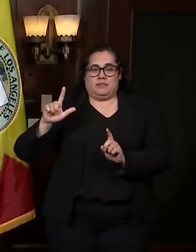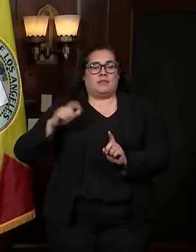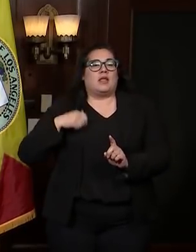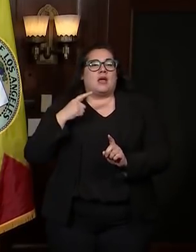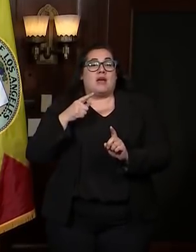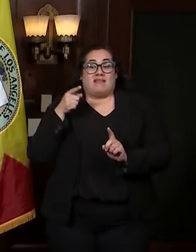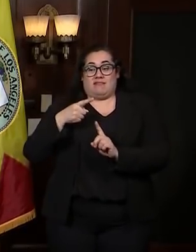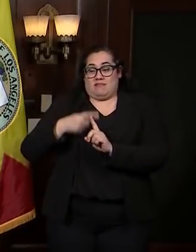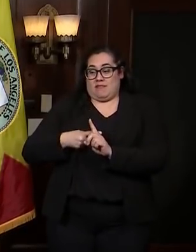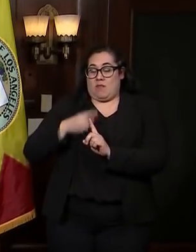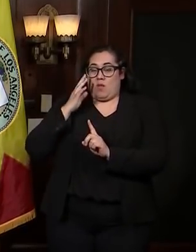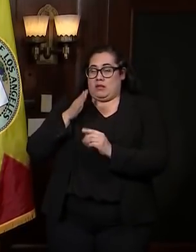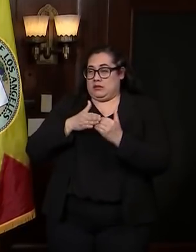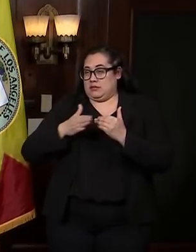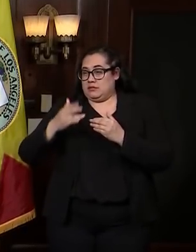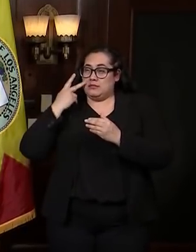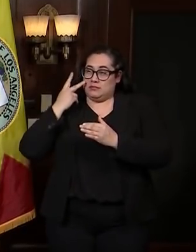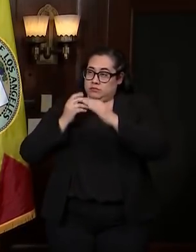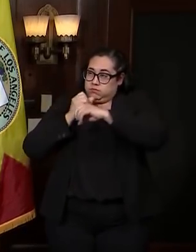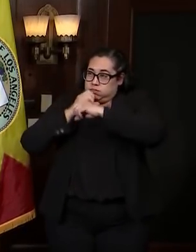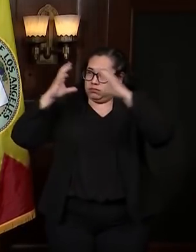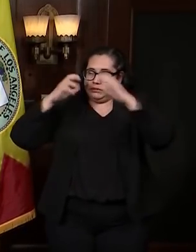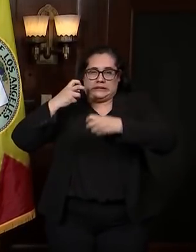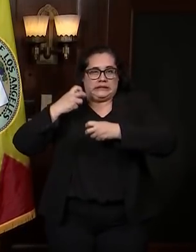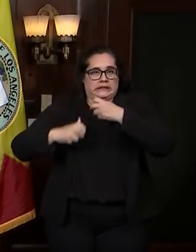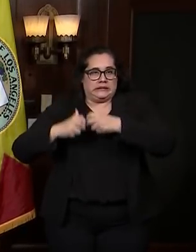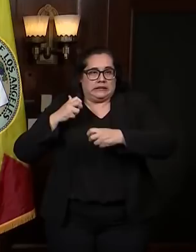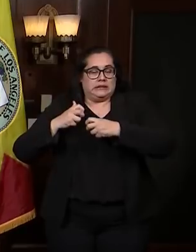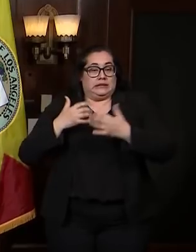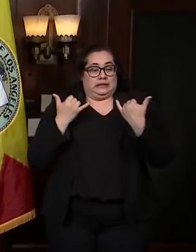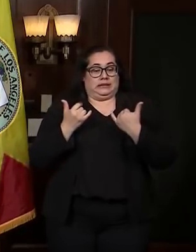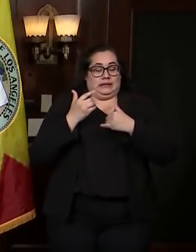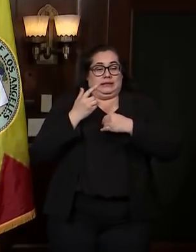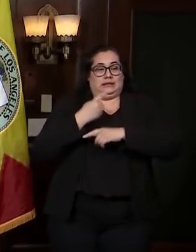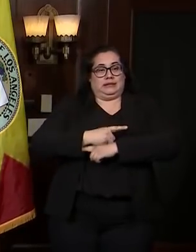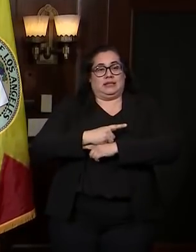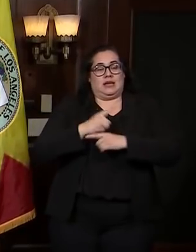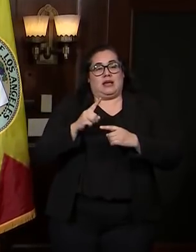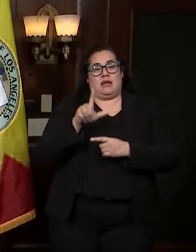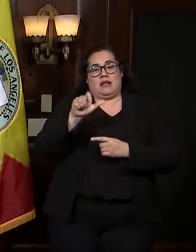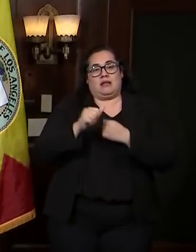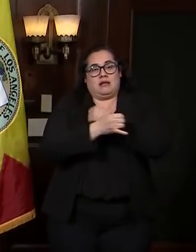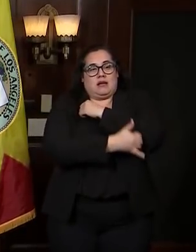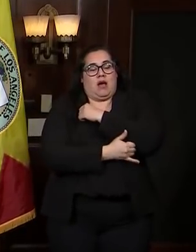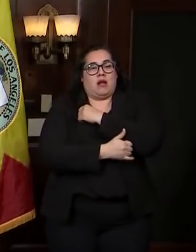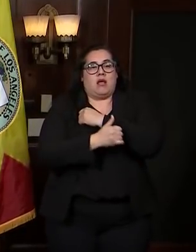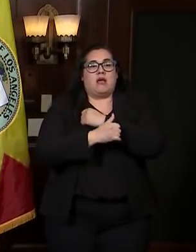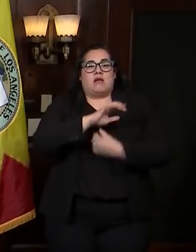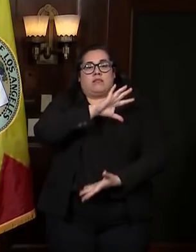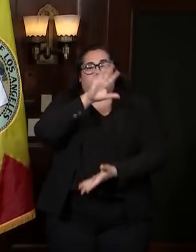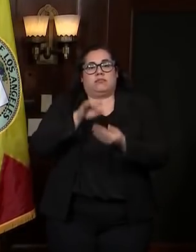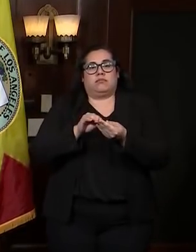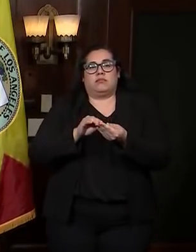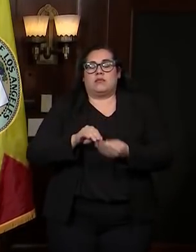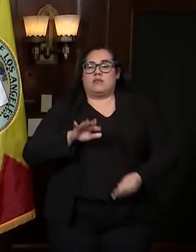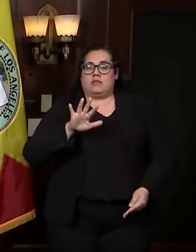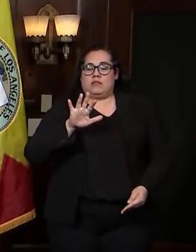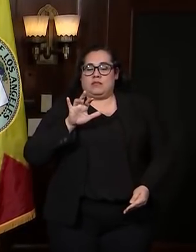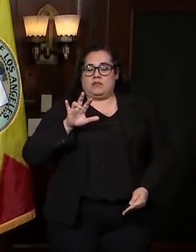mes difícil. Hoy en el condado de Los Ángeles hubieron 507 casos nuevos